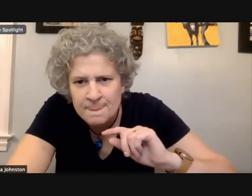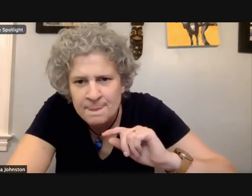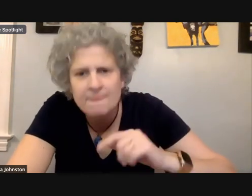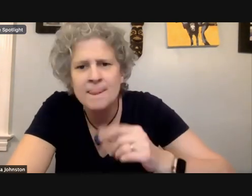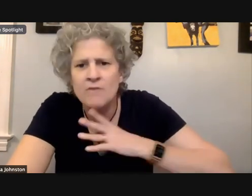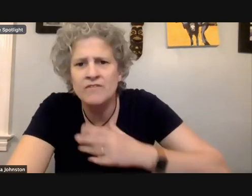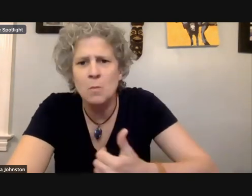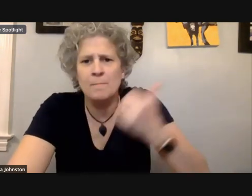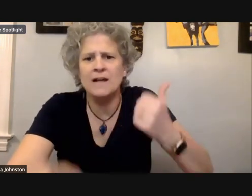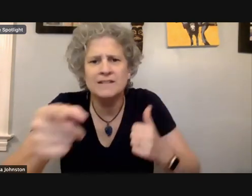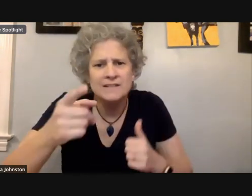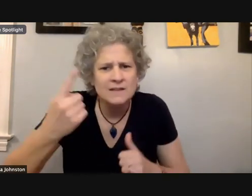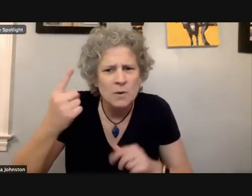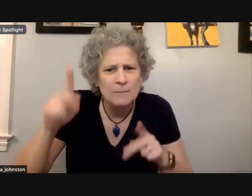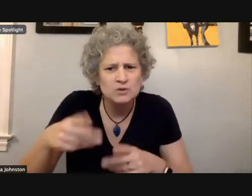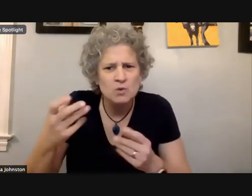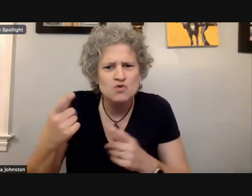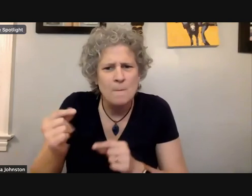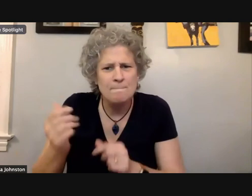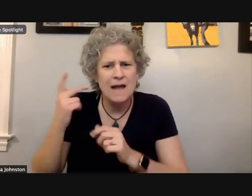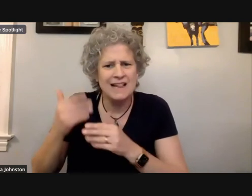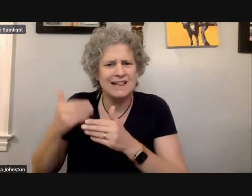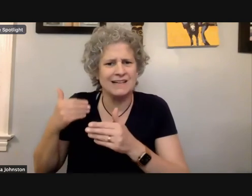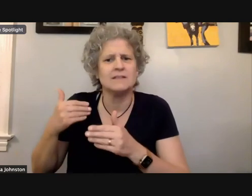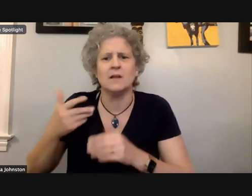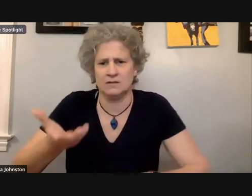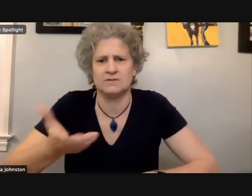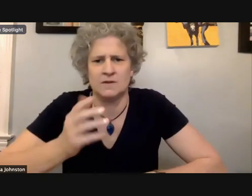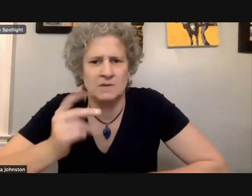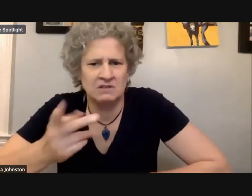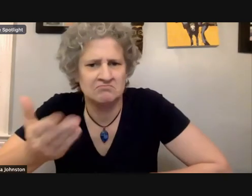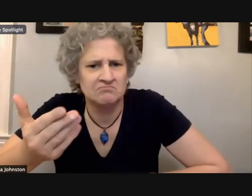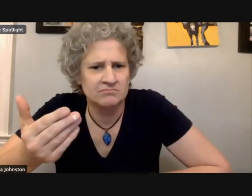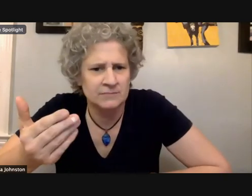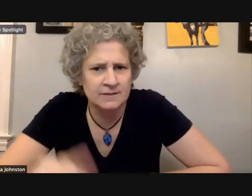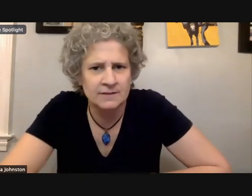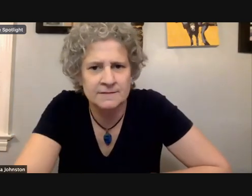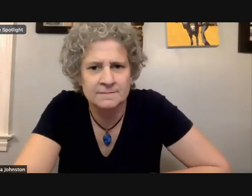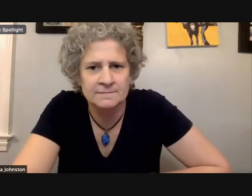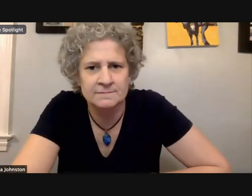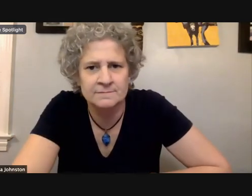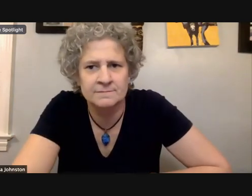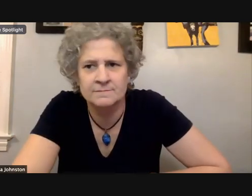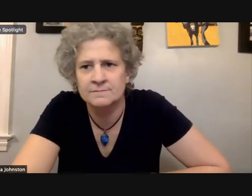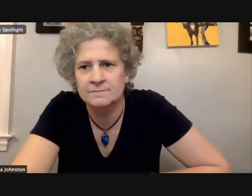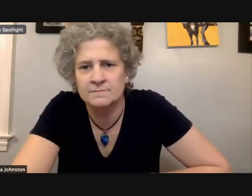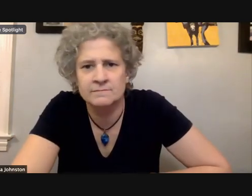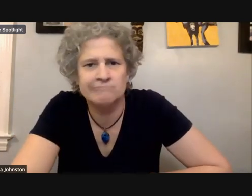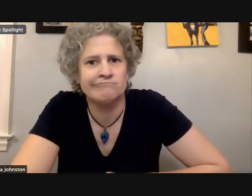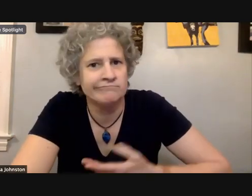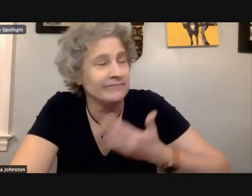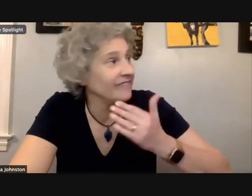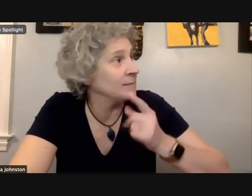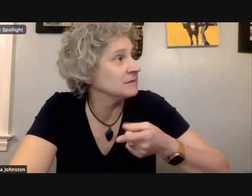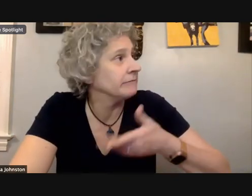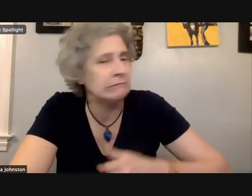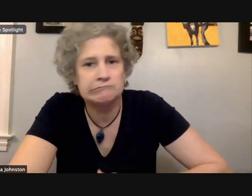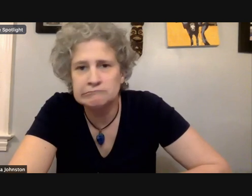Okay, let me double. Okay, somebody's asking, could we go back one slide? Okay, great. You might need to, it's